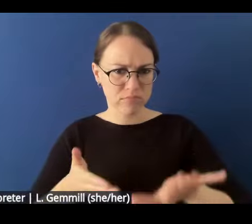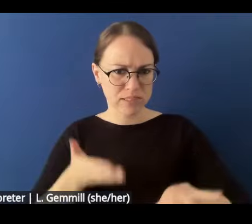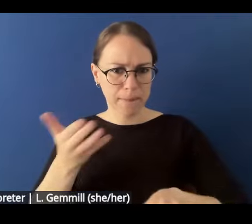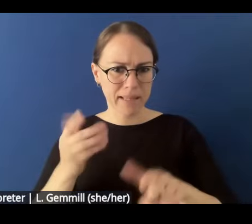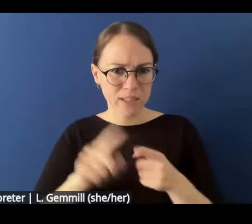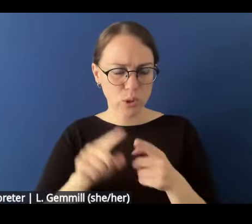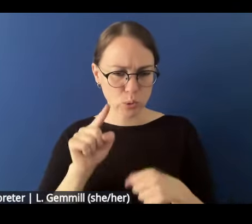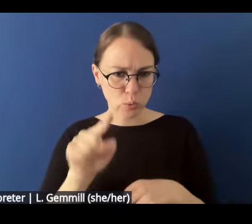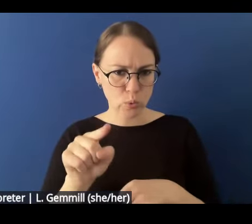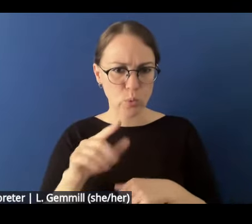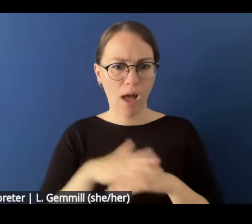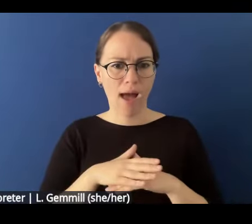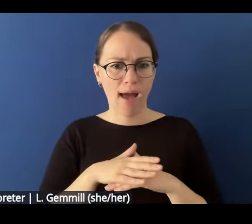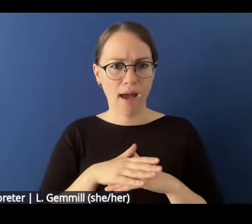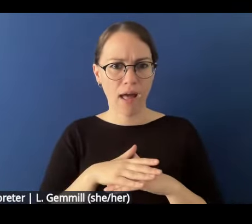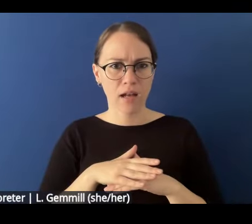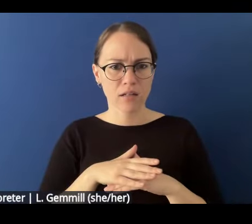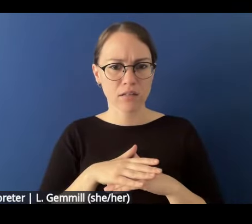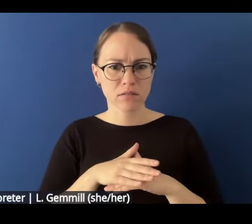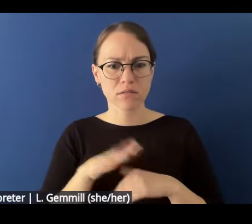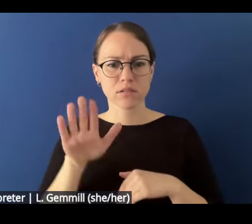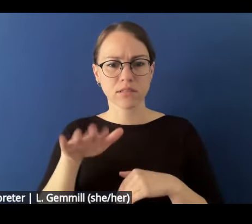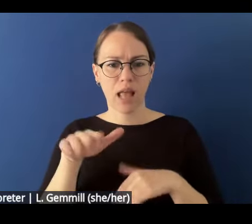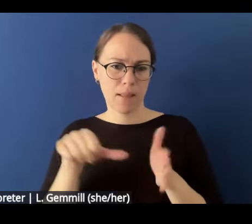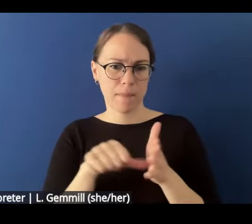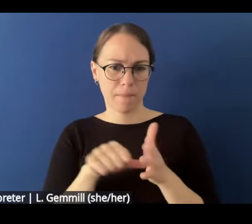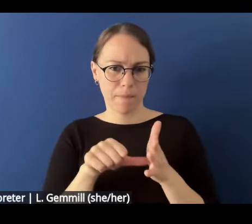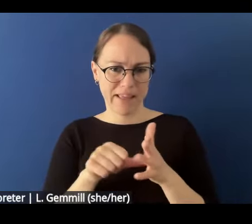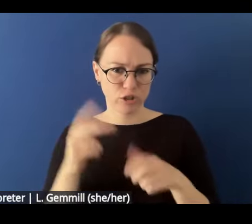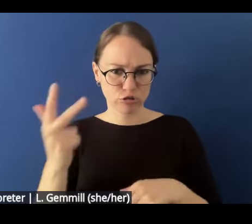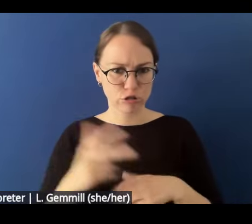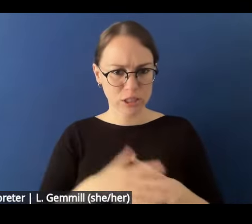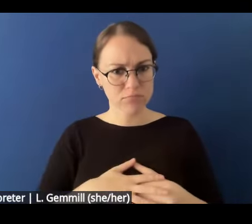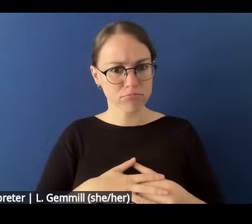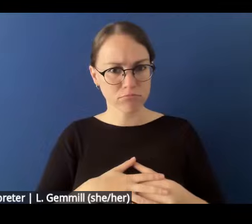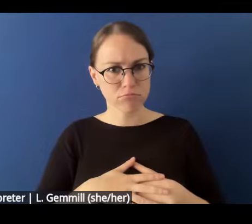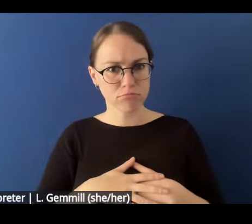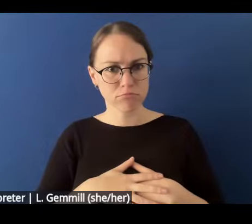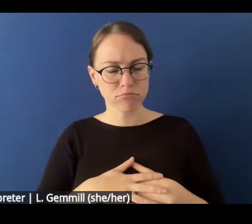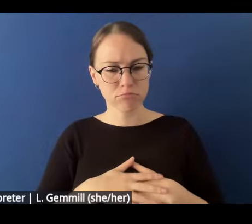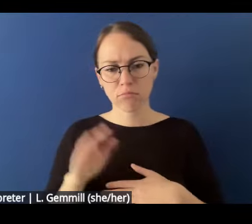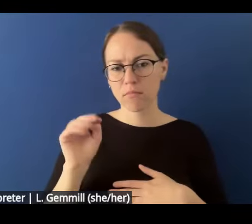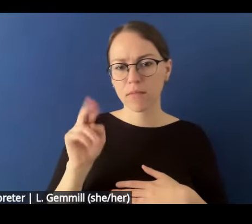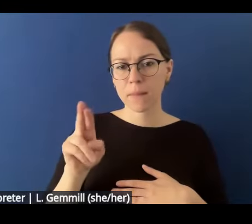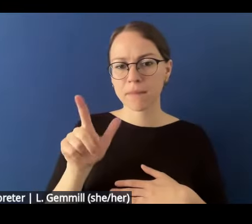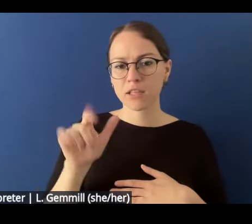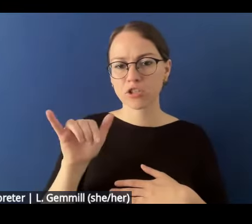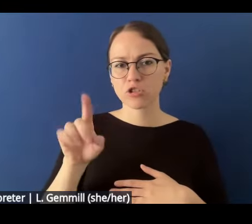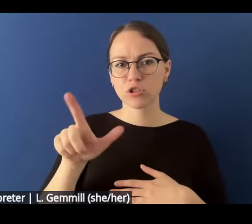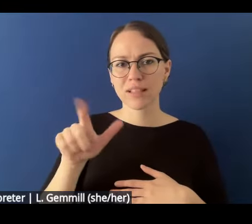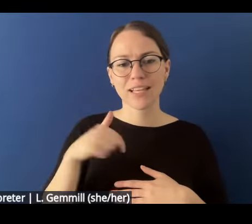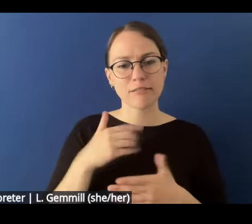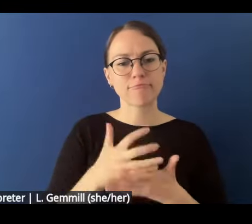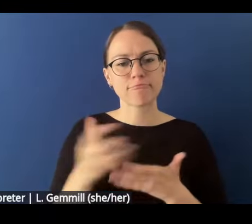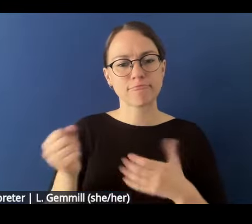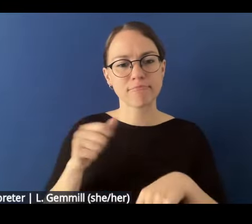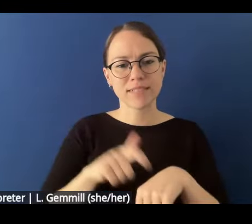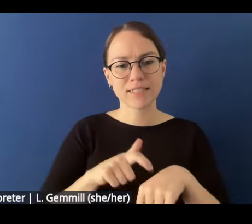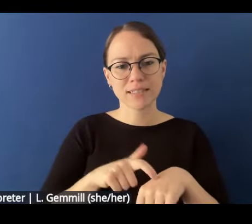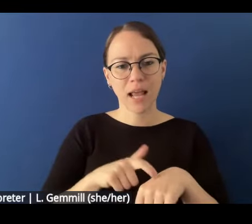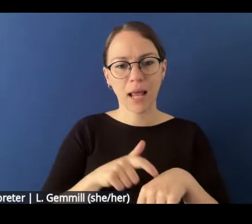on the top of page 3 of the memorandum. Mr. Lidl, we're out of time. Okay. You had time. You've made